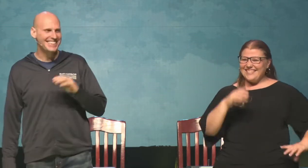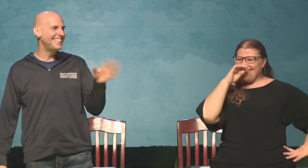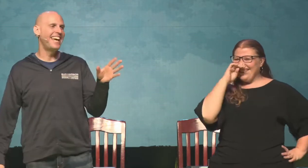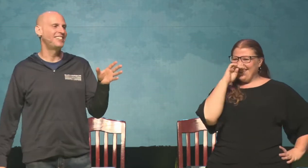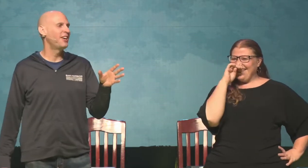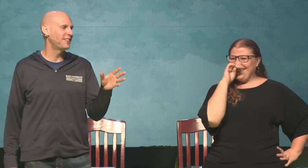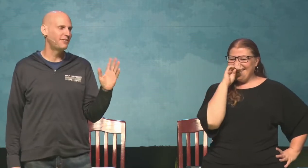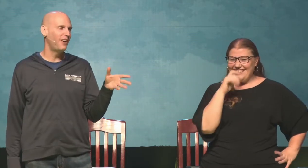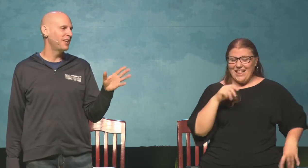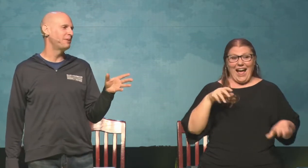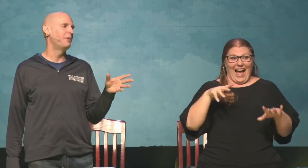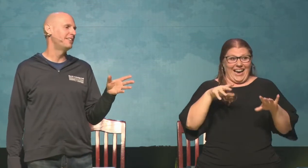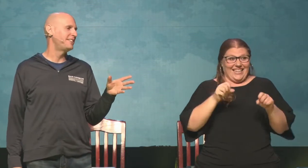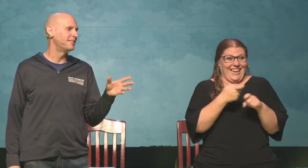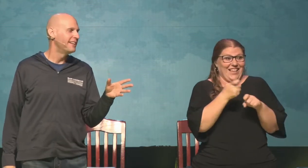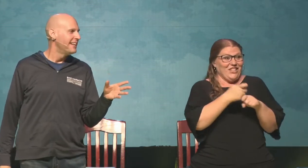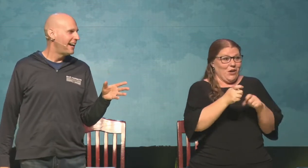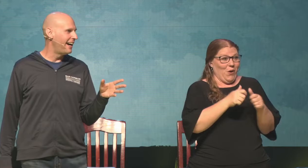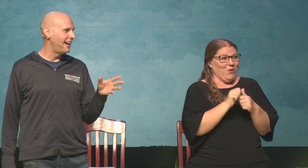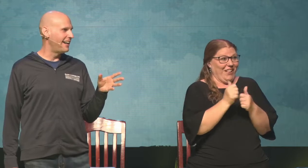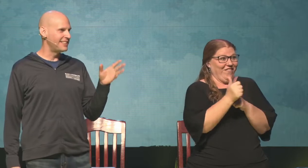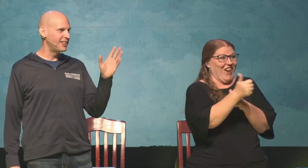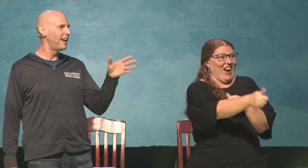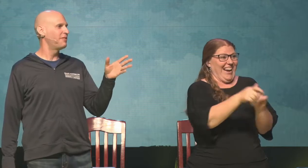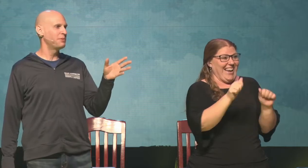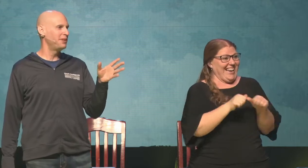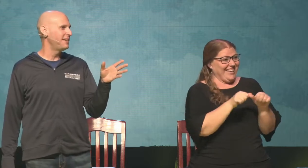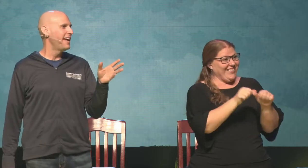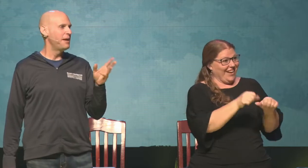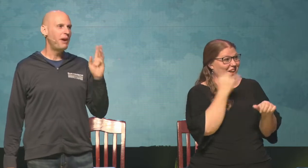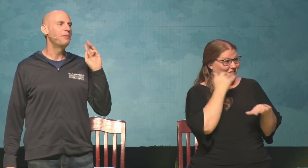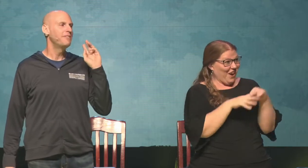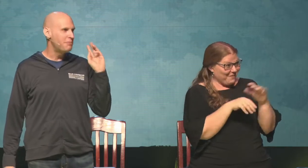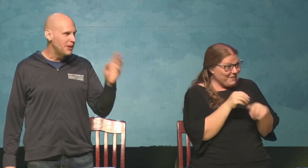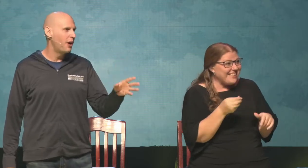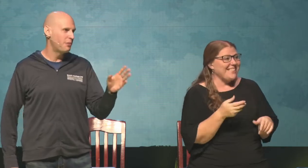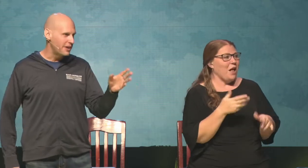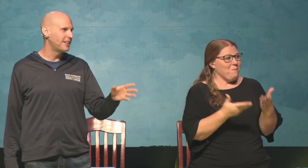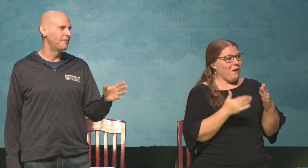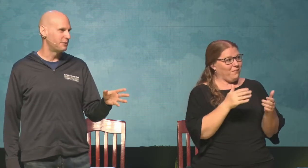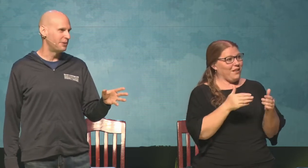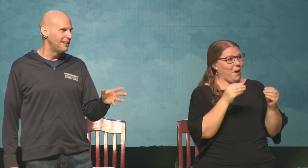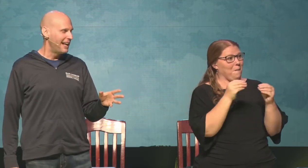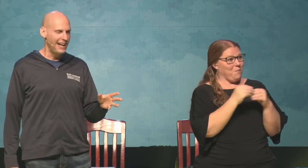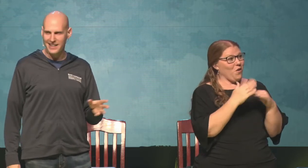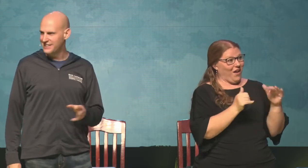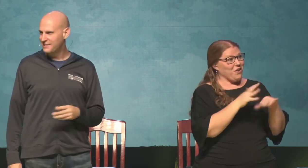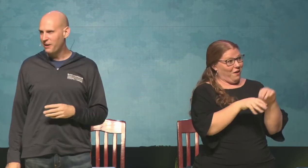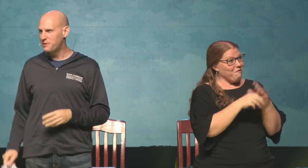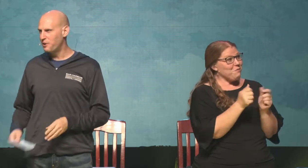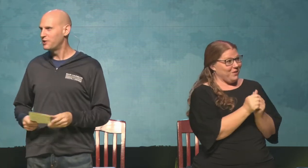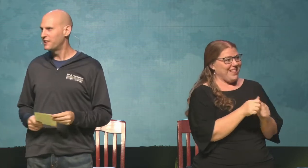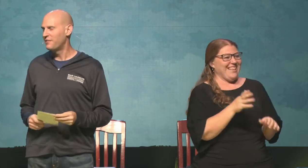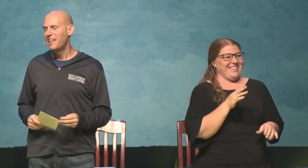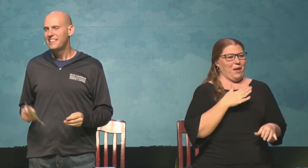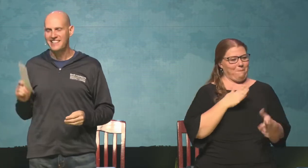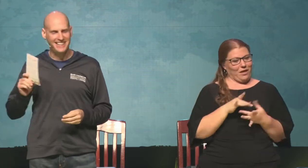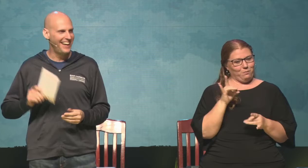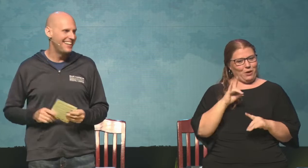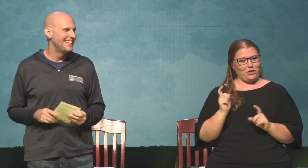can take that joke as far as we want to, as you're comfortable, and probably even beyond where you're comfortable is my spiritual